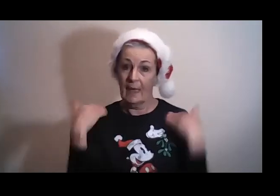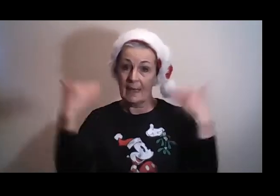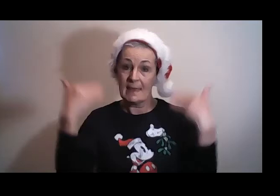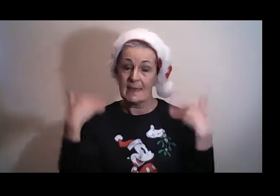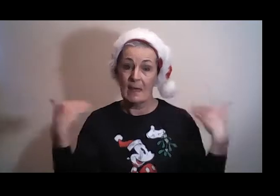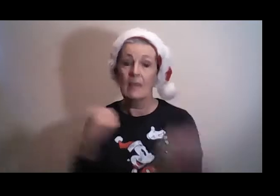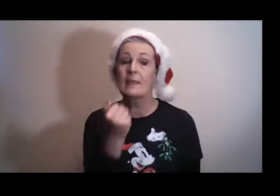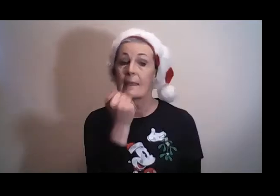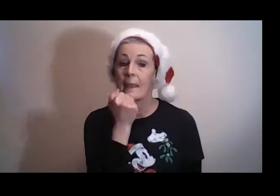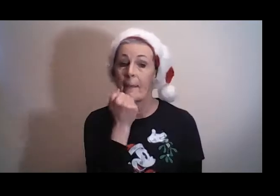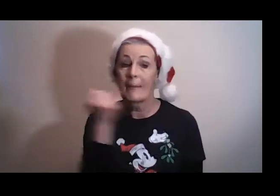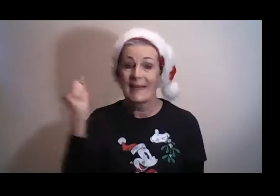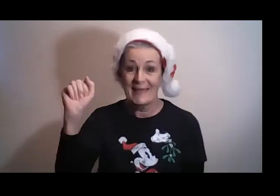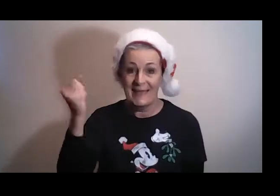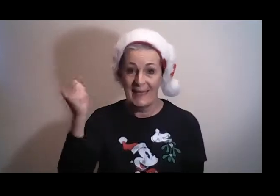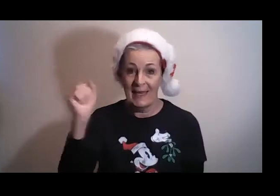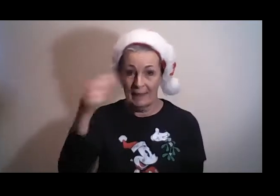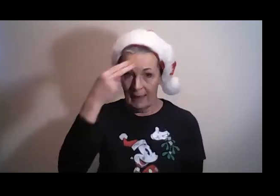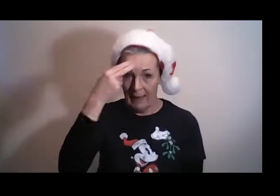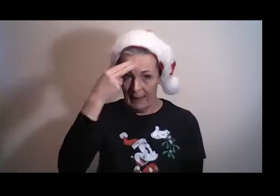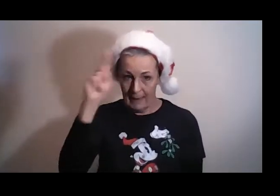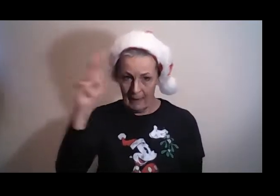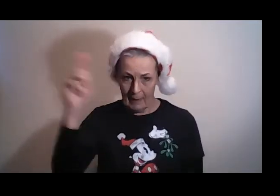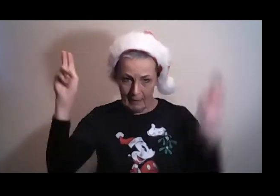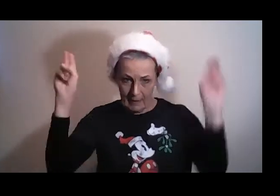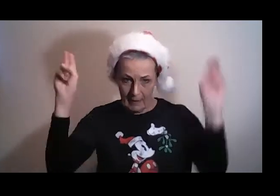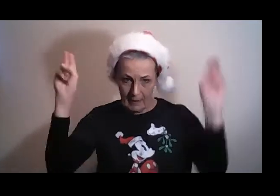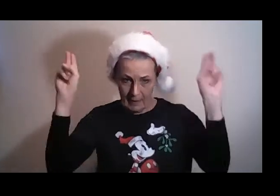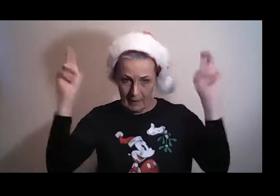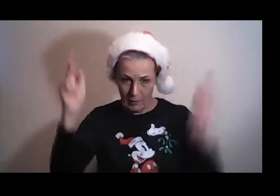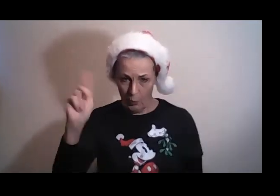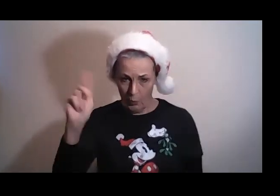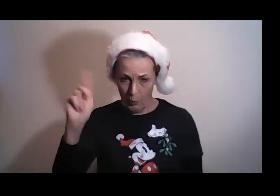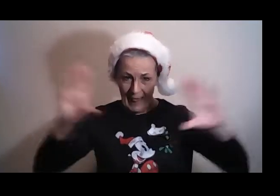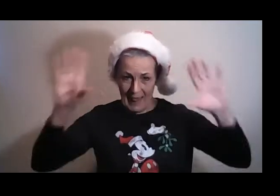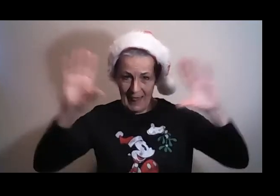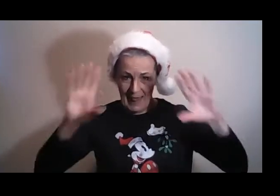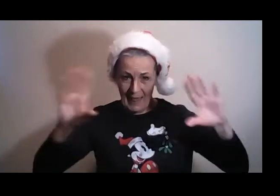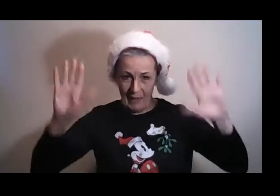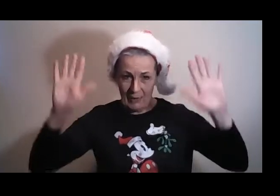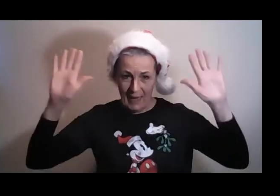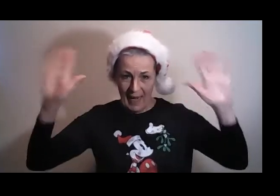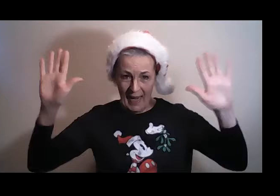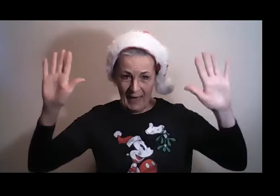stance. It's called cloud hands in horse stance, and it's good for relaxation,